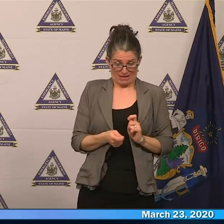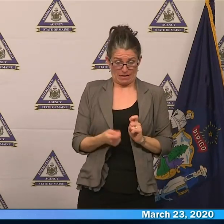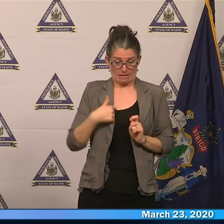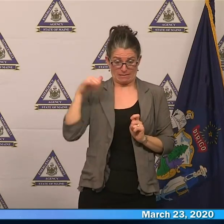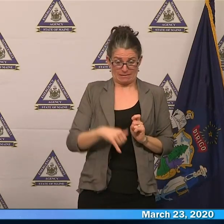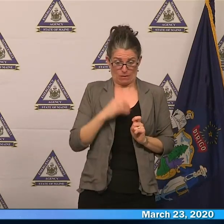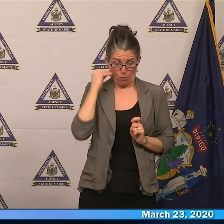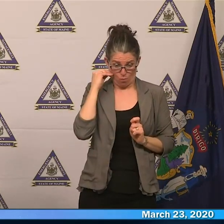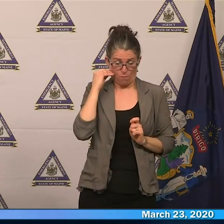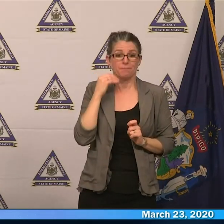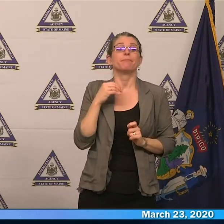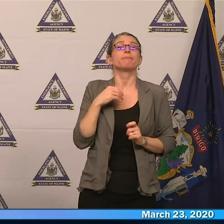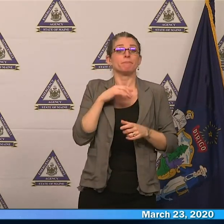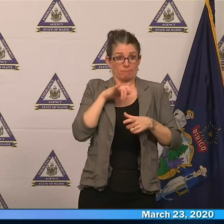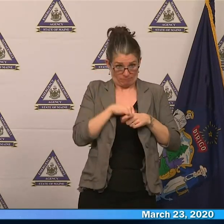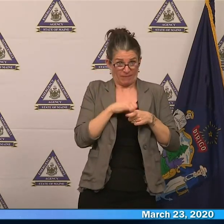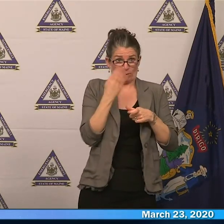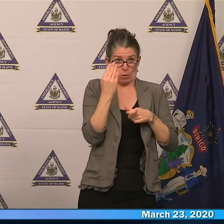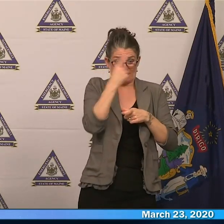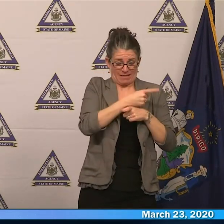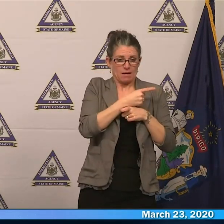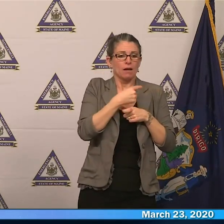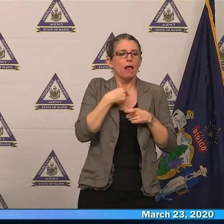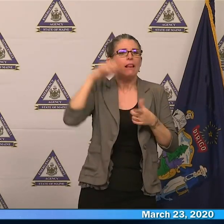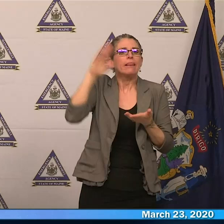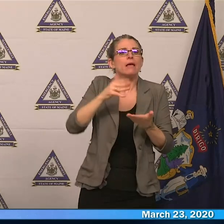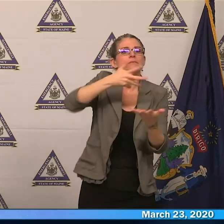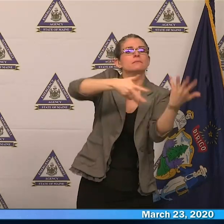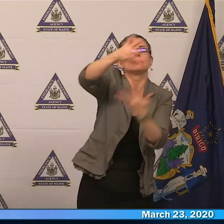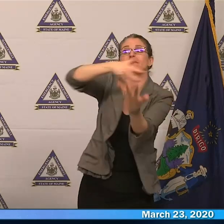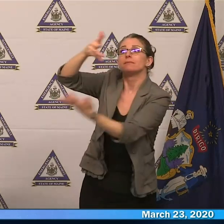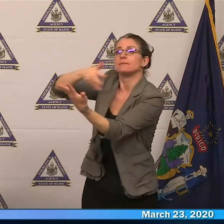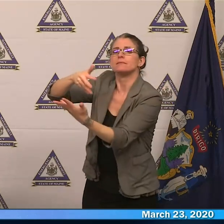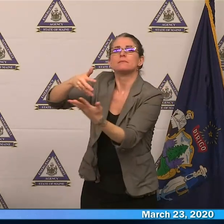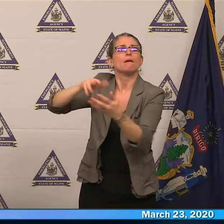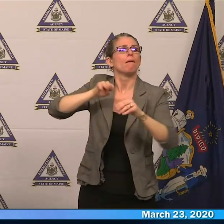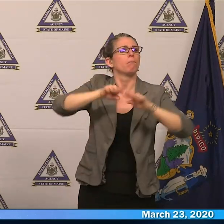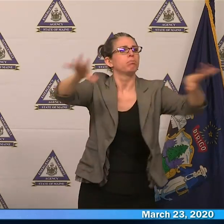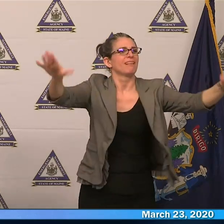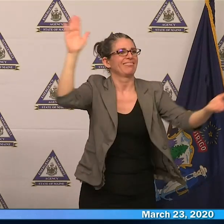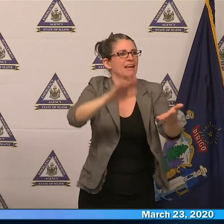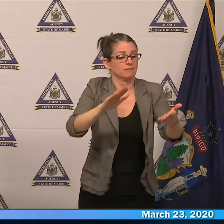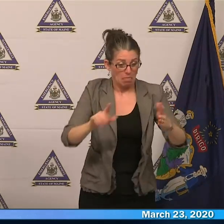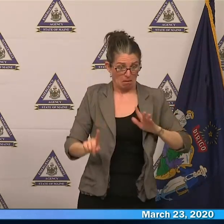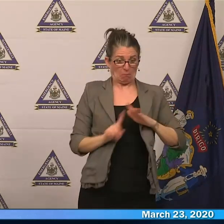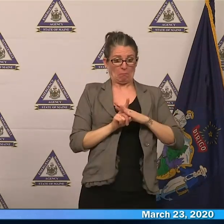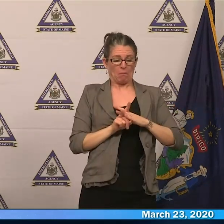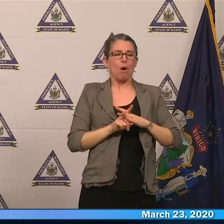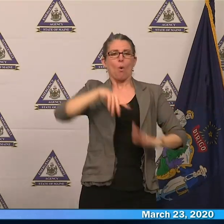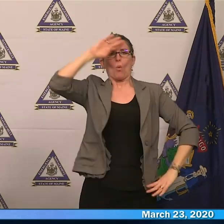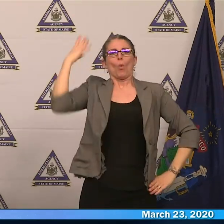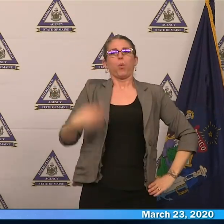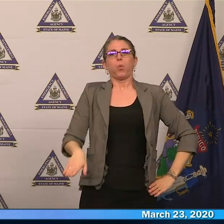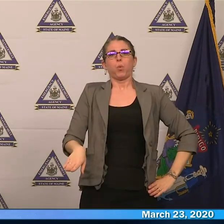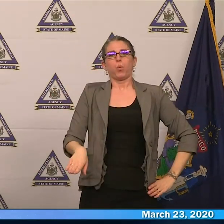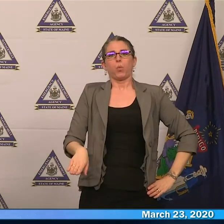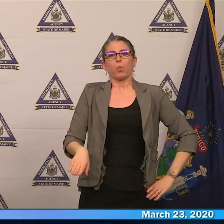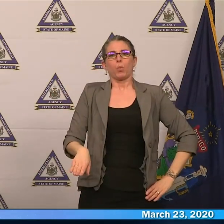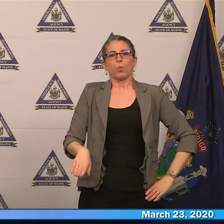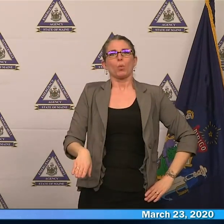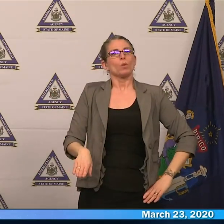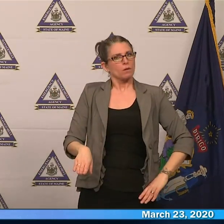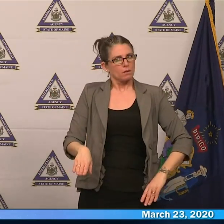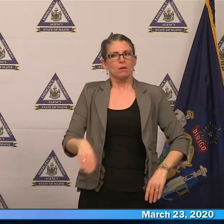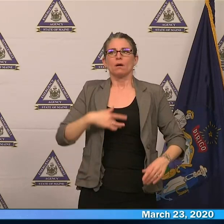world. They go back, and there's good data to suggest the efficacy of these going all the way back to the